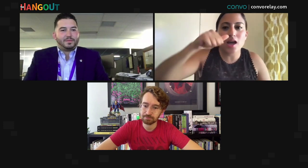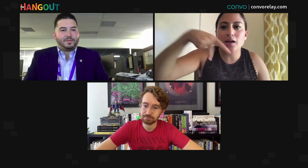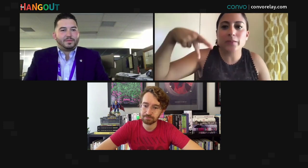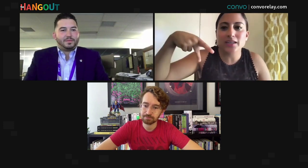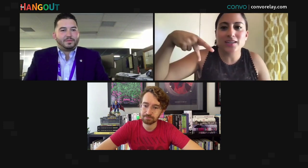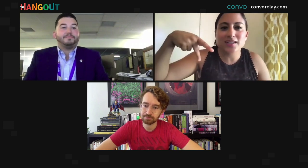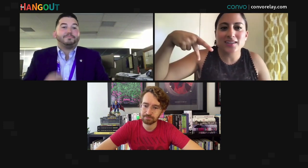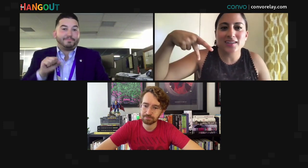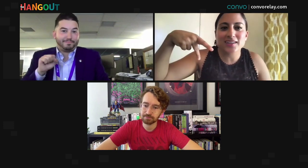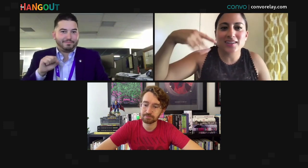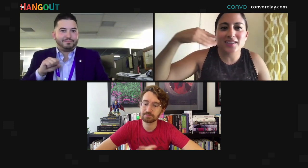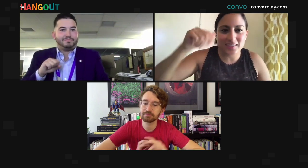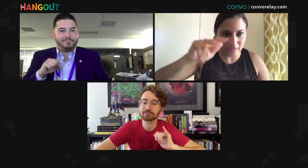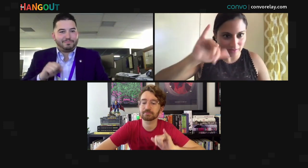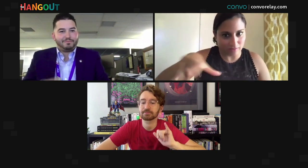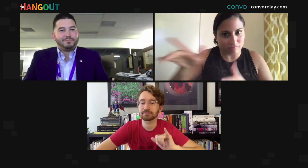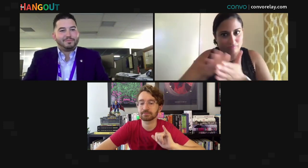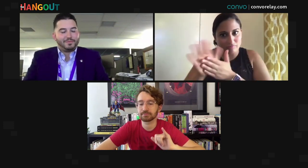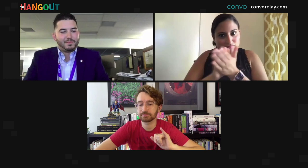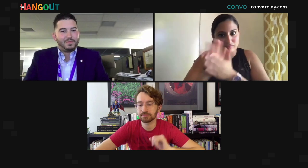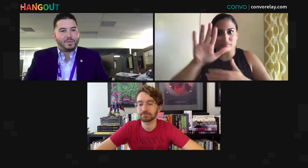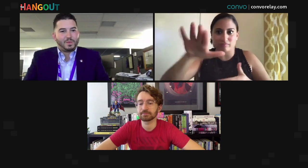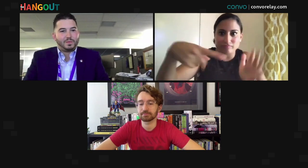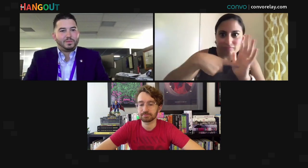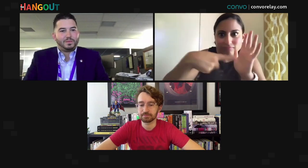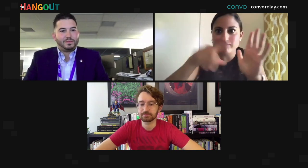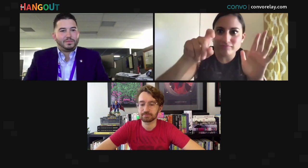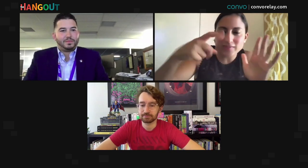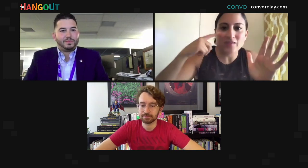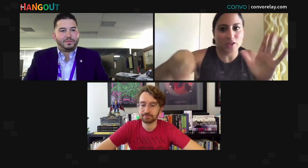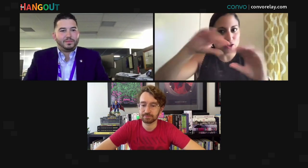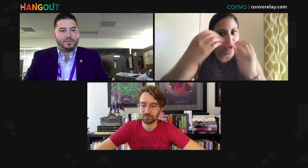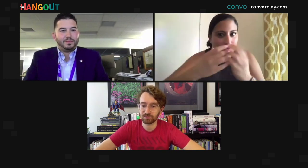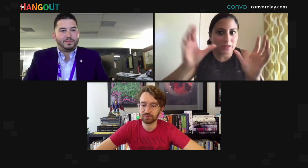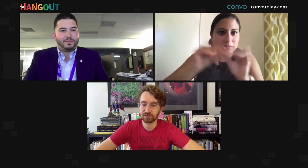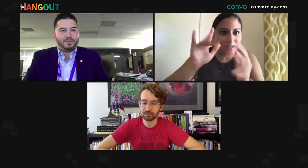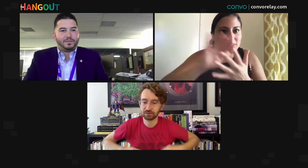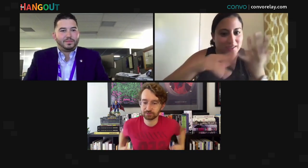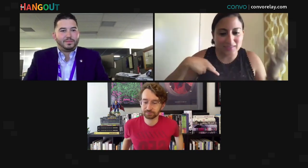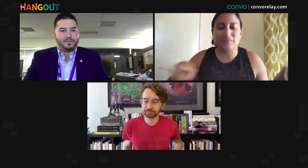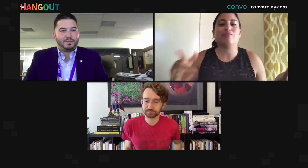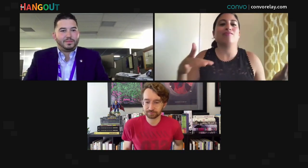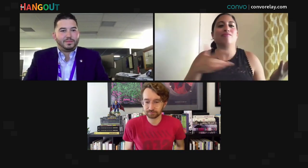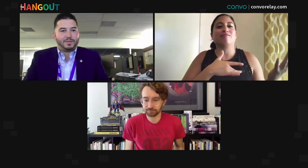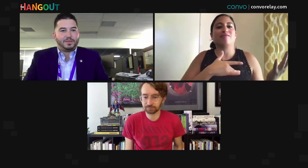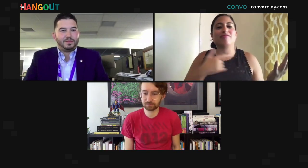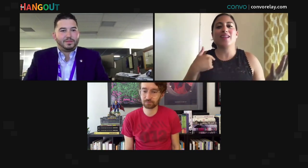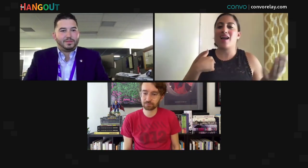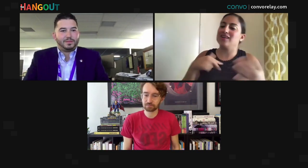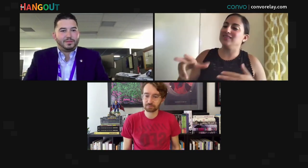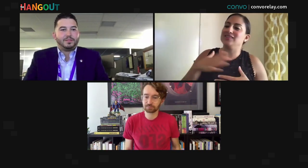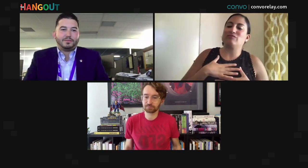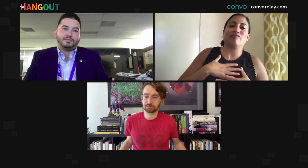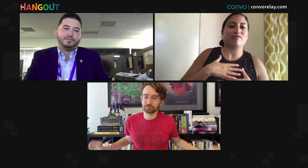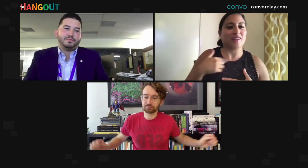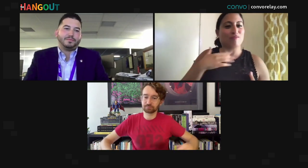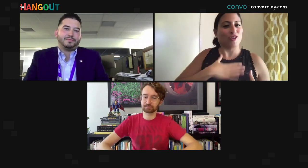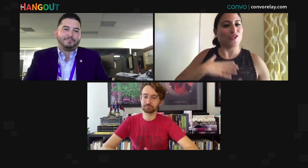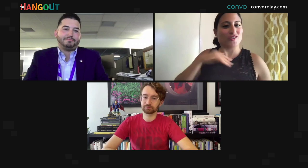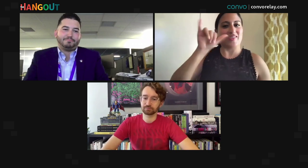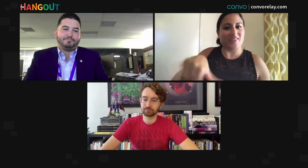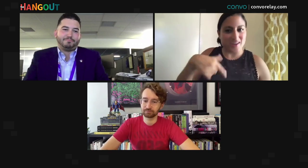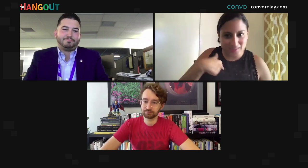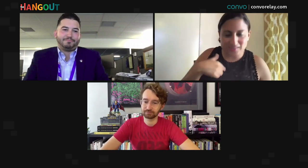so motivated. Do you know the Ava app? Are you guys familiar with that? Yes. They kept showing that to me and wanting to use it during